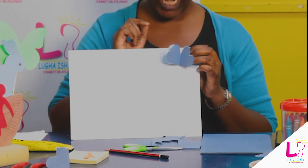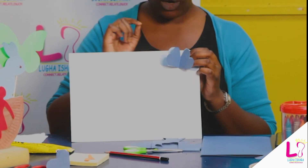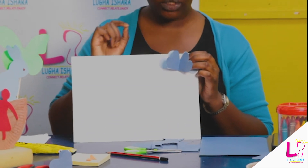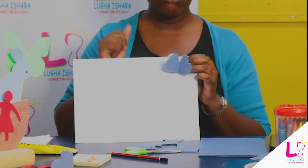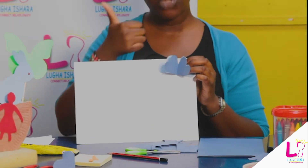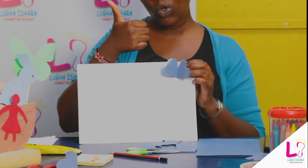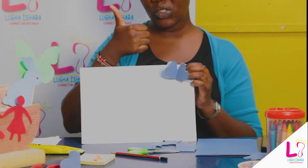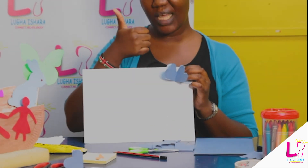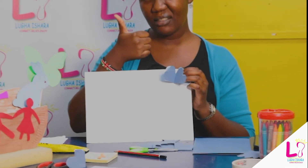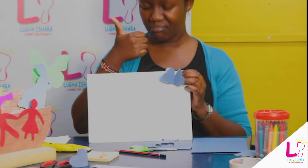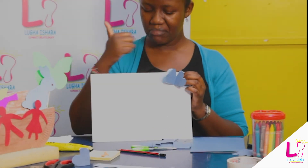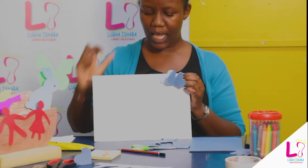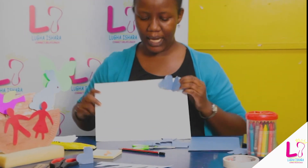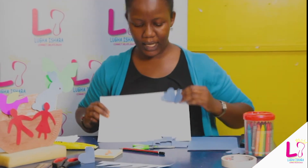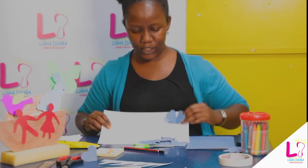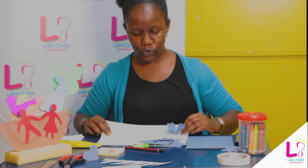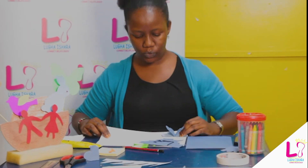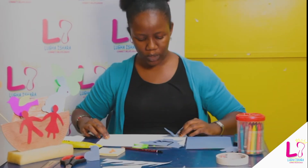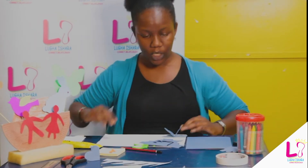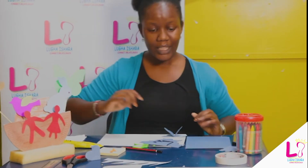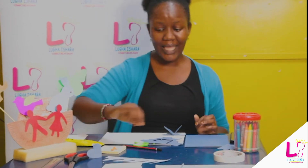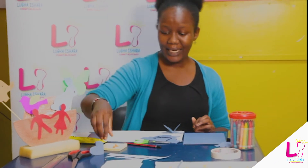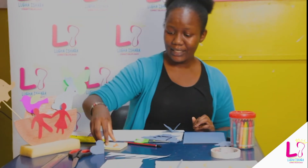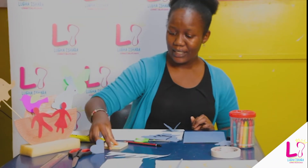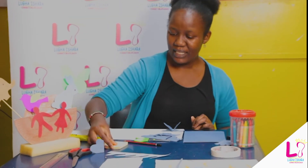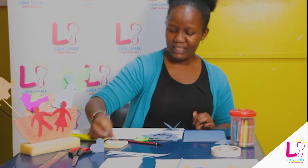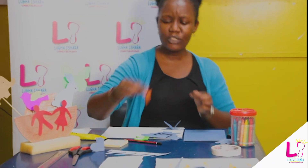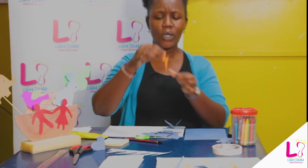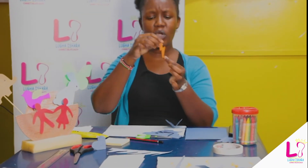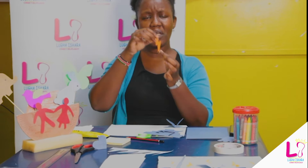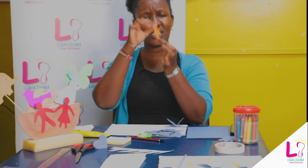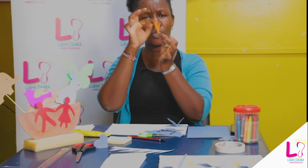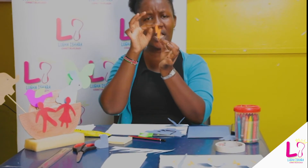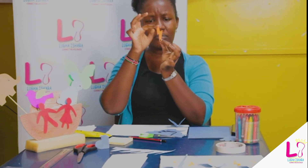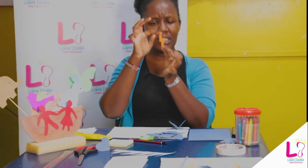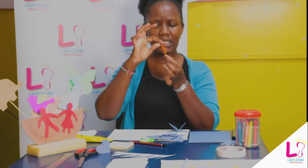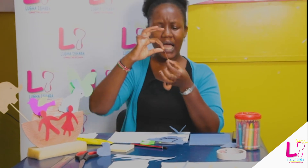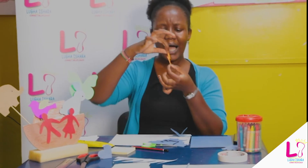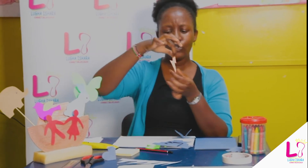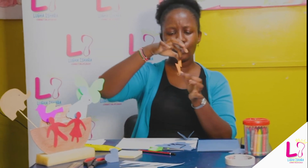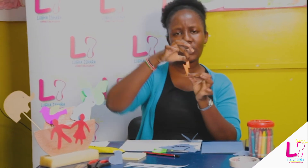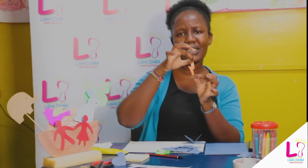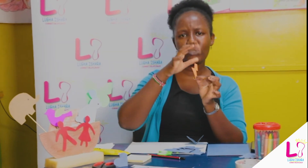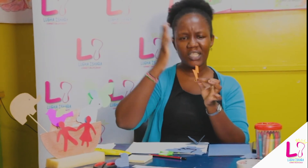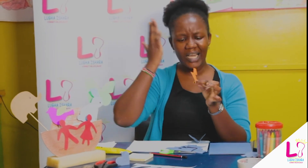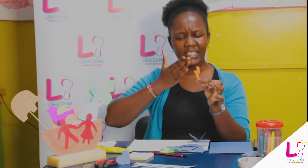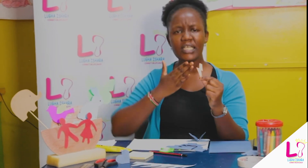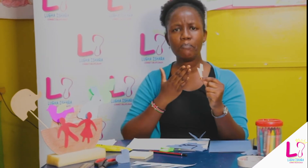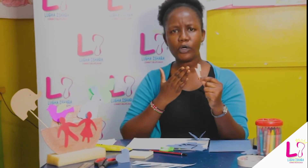cloud. Looks nice? I like it too. Then, this is where your imagination comes in. How do you trace out the lightning